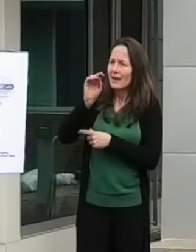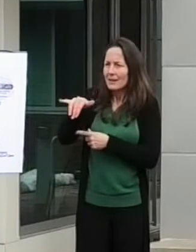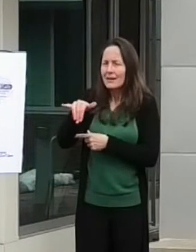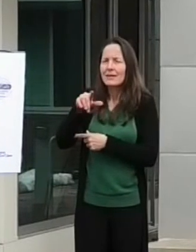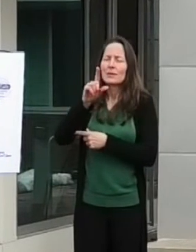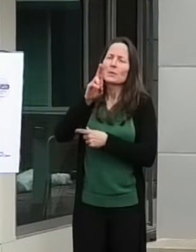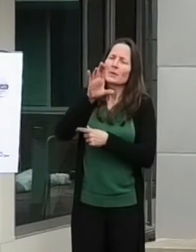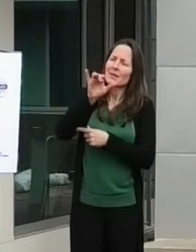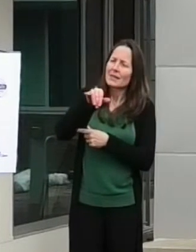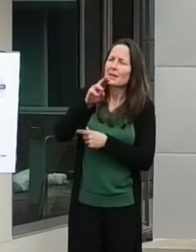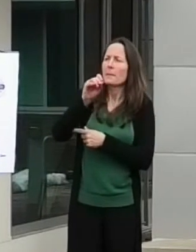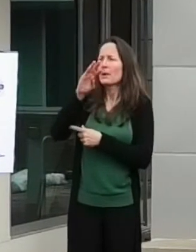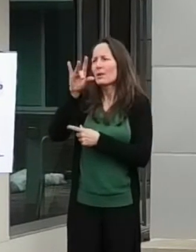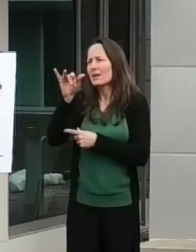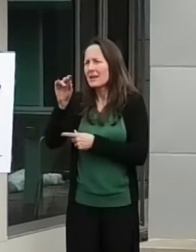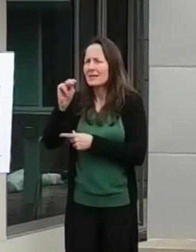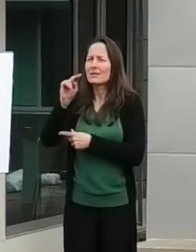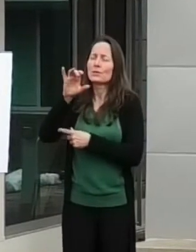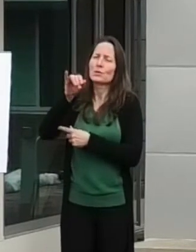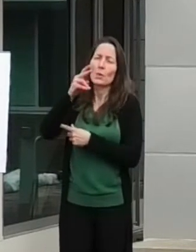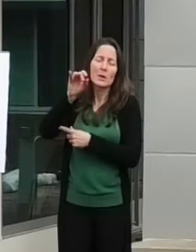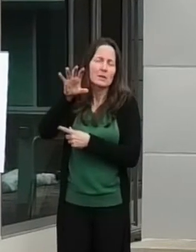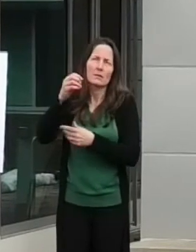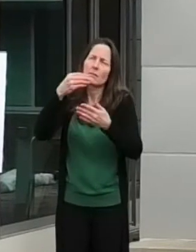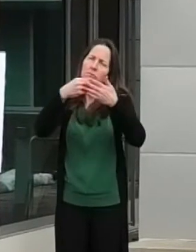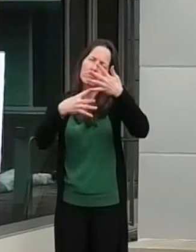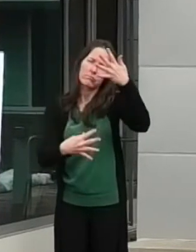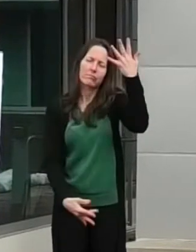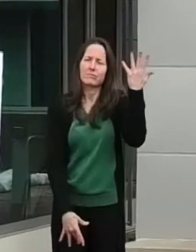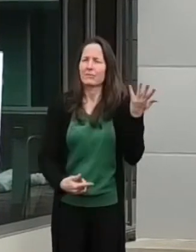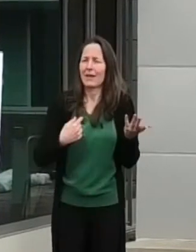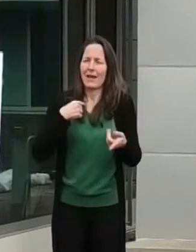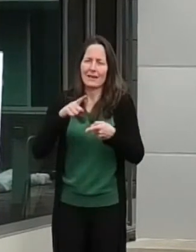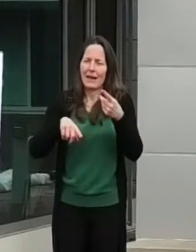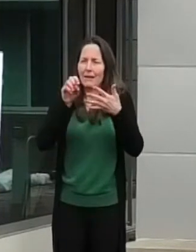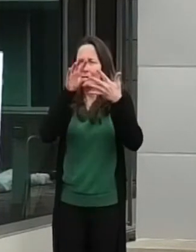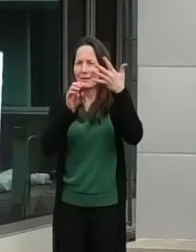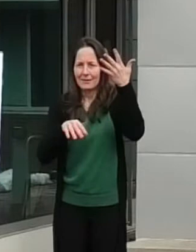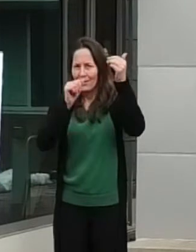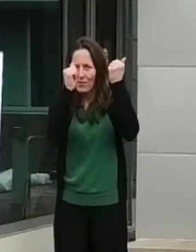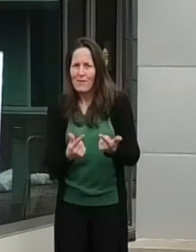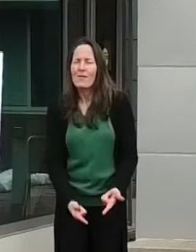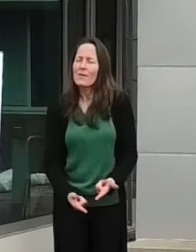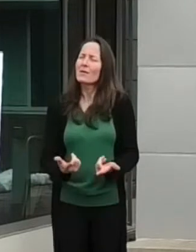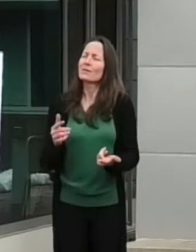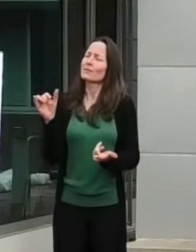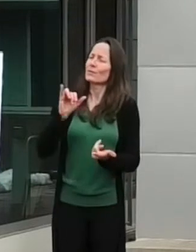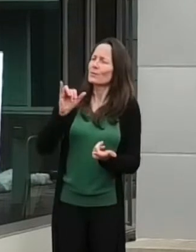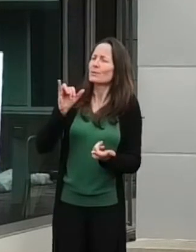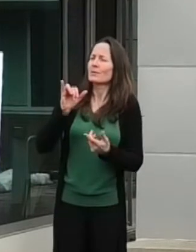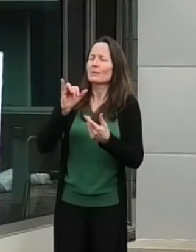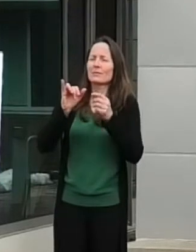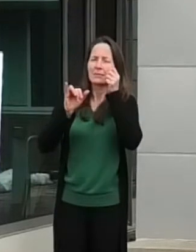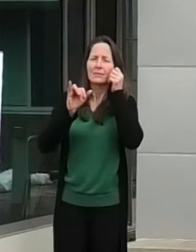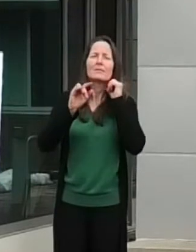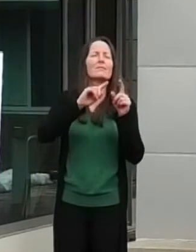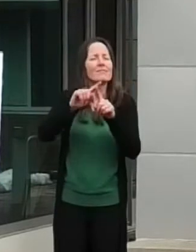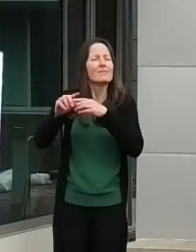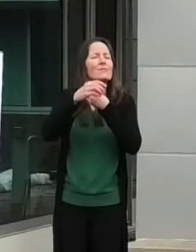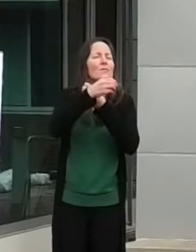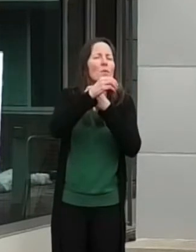Marilyn, and Joyce. I can't name everyone, unfortunately, plus all of the organizations, governmental,